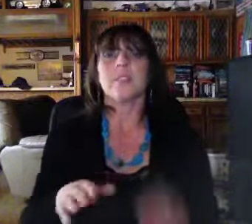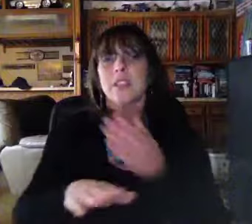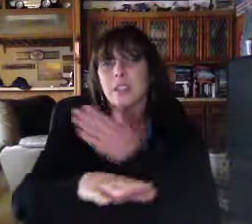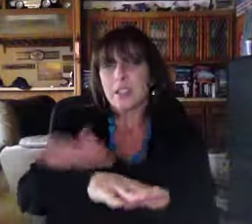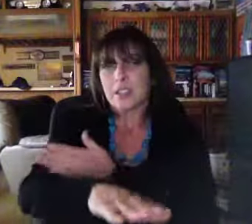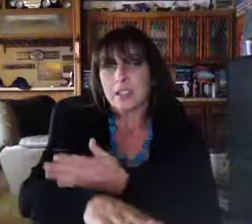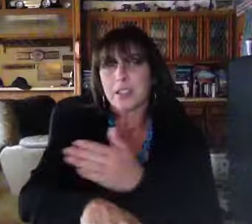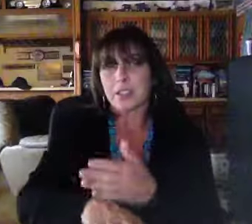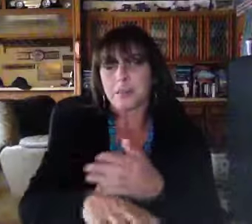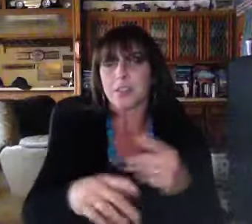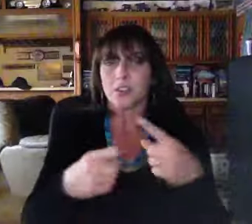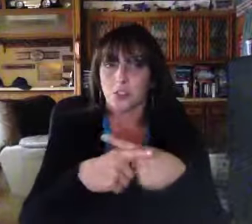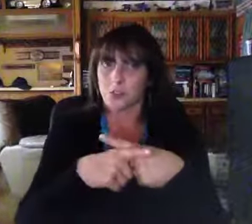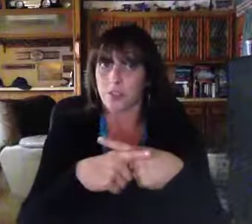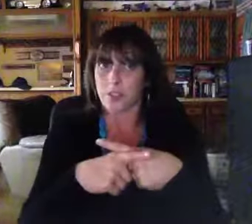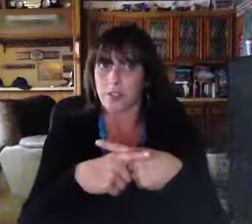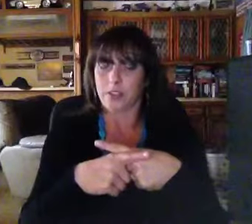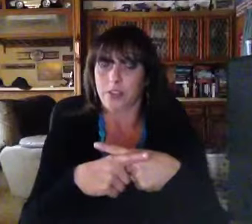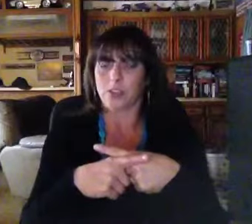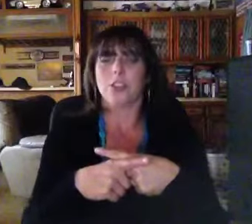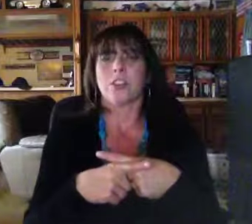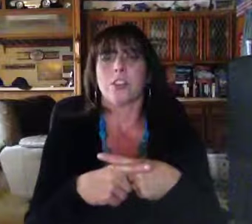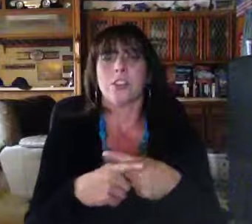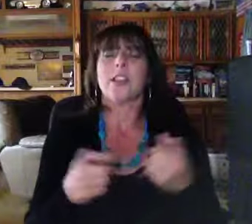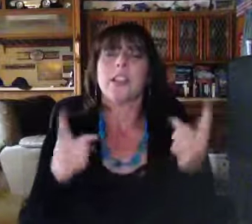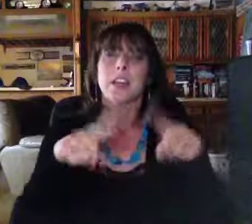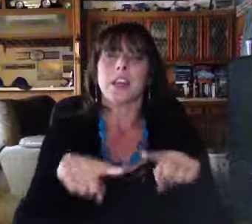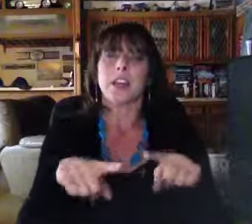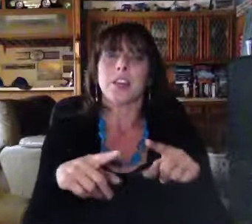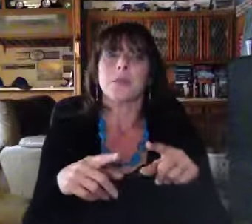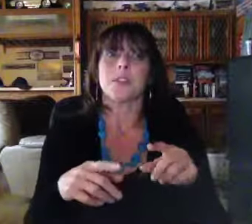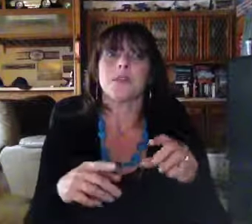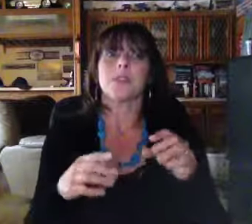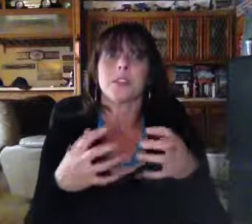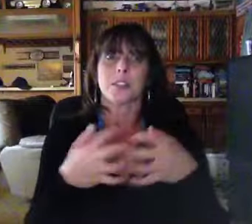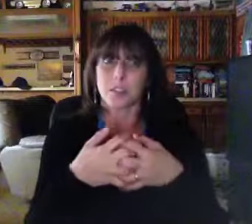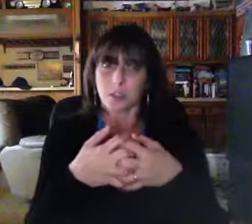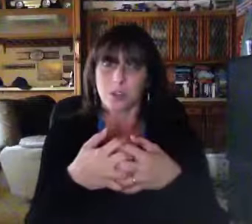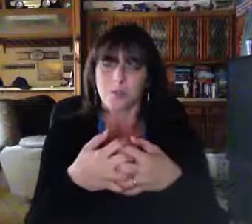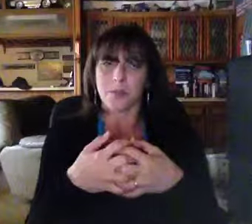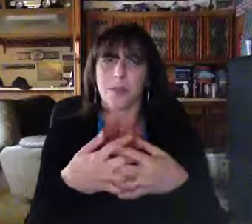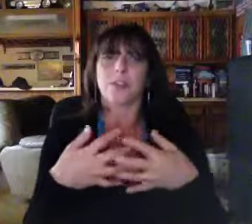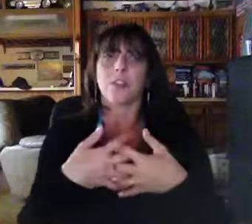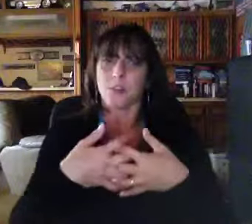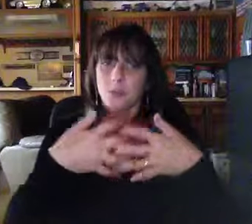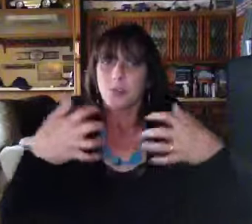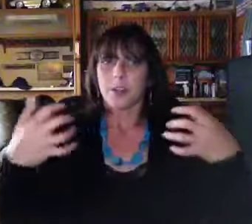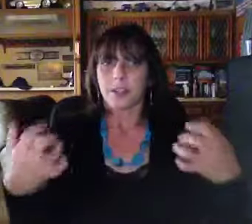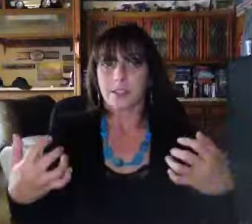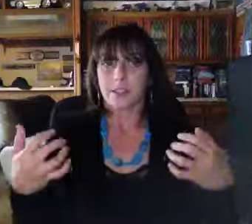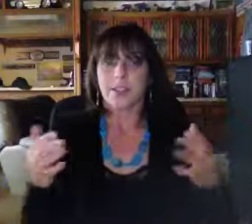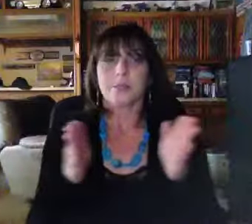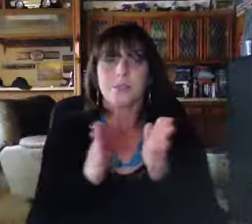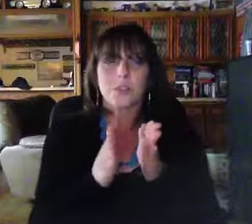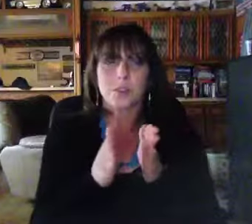Decomposition reactions. They occur when a compound, a larger molecule, breaks up into smaller particles. Sometimes those